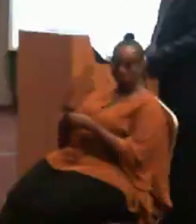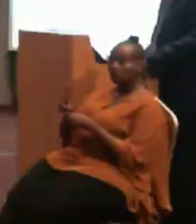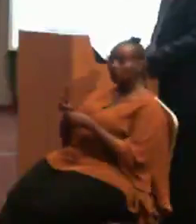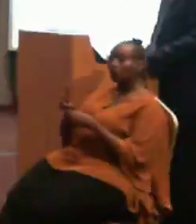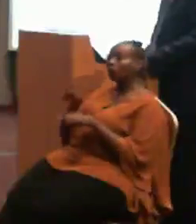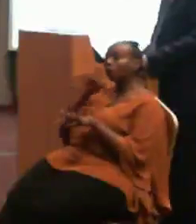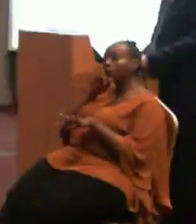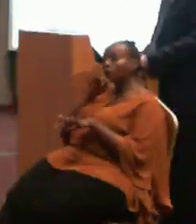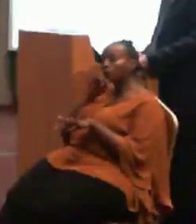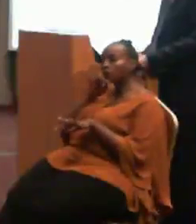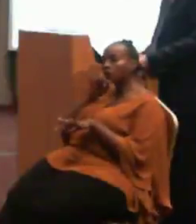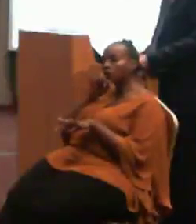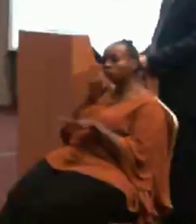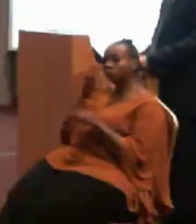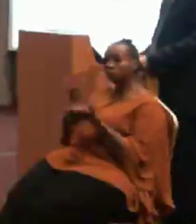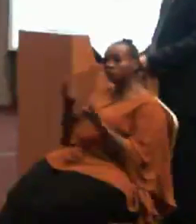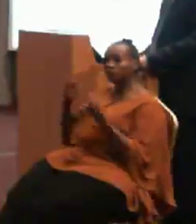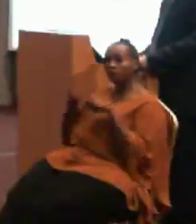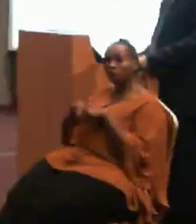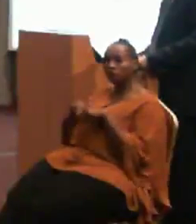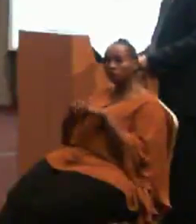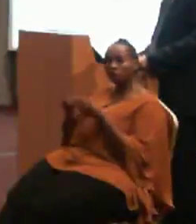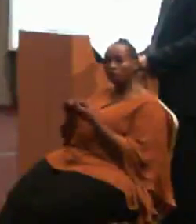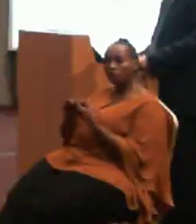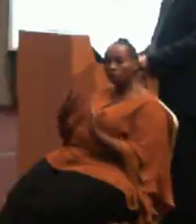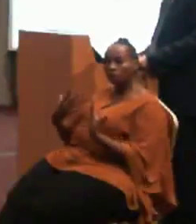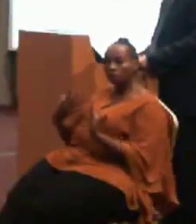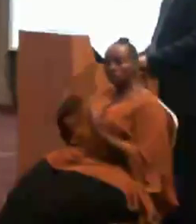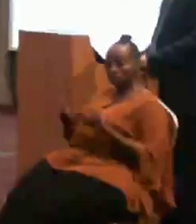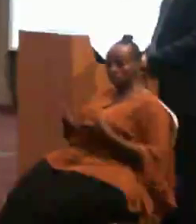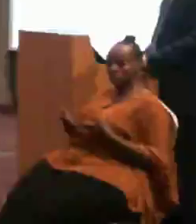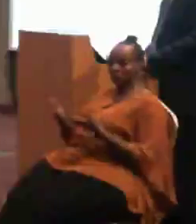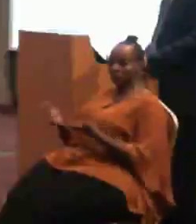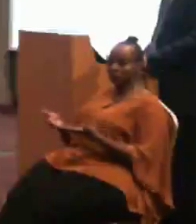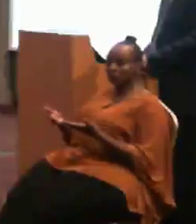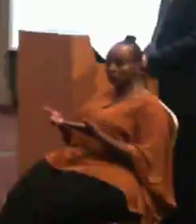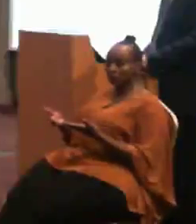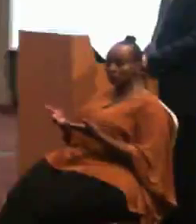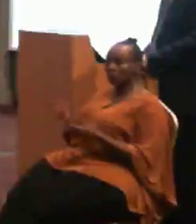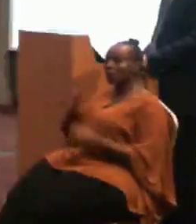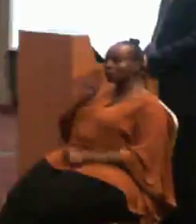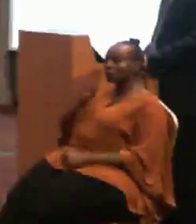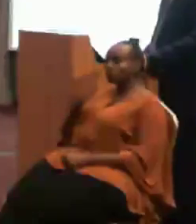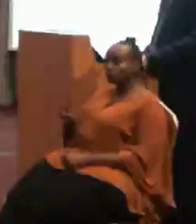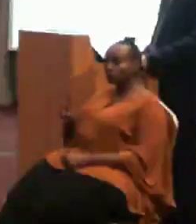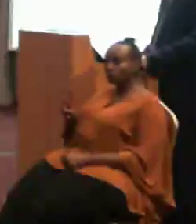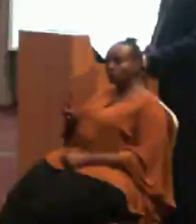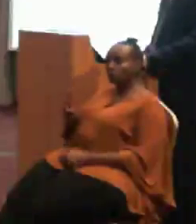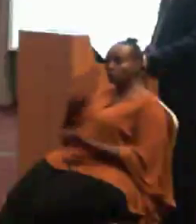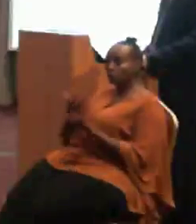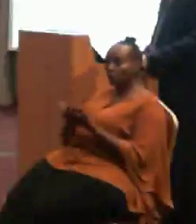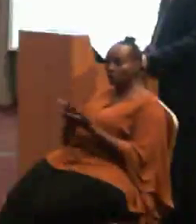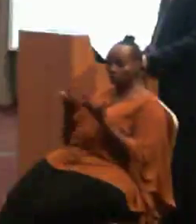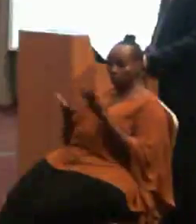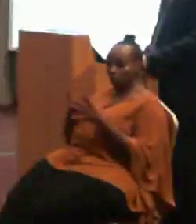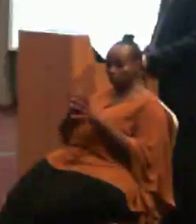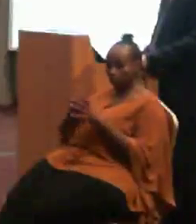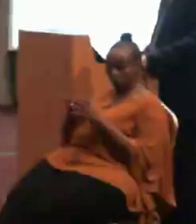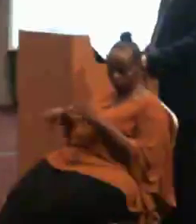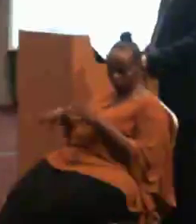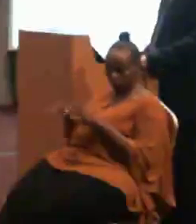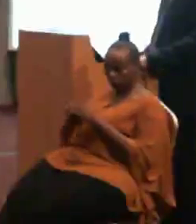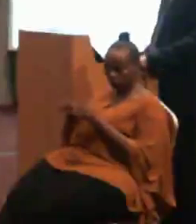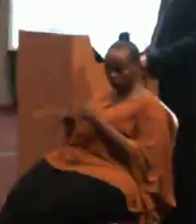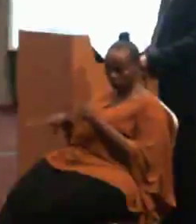extent have they contributed to the service, and see if they can be excluded from the rate